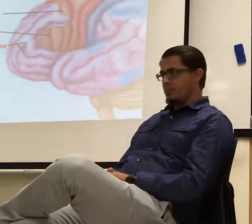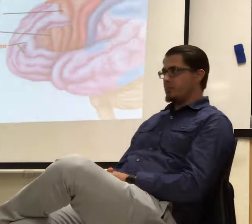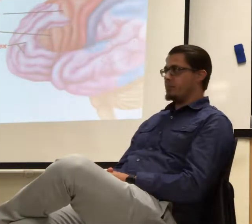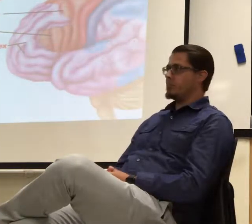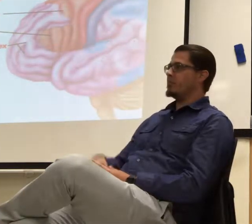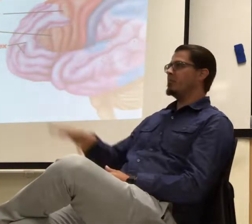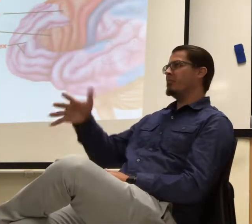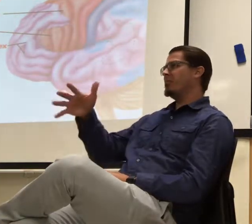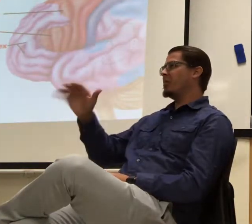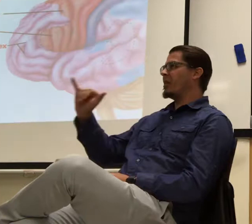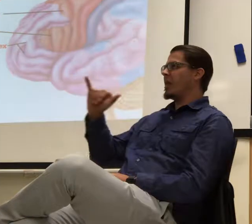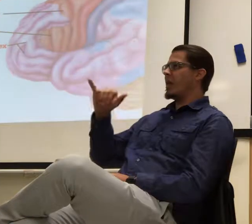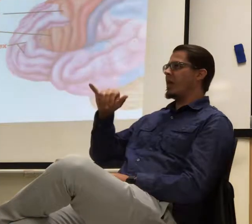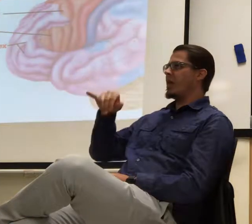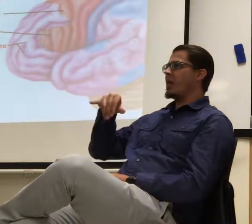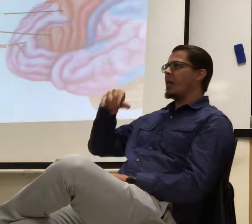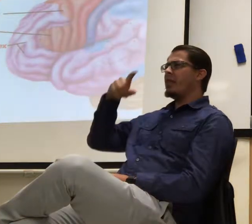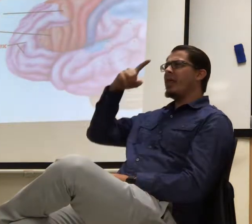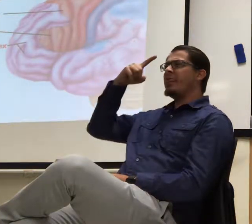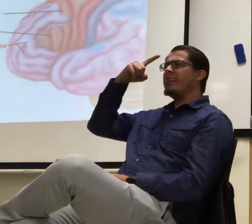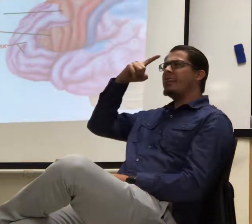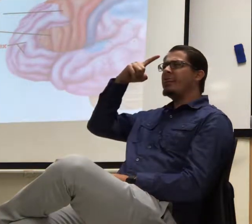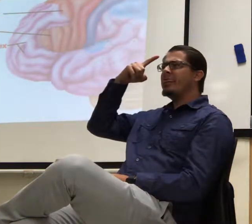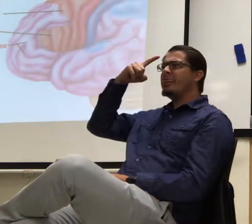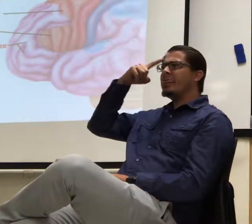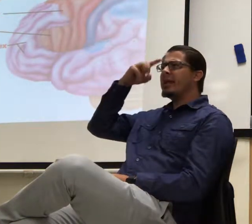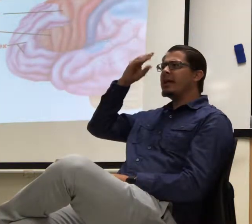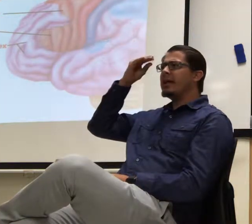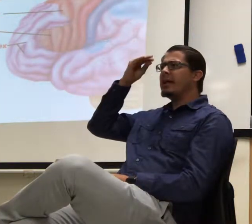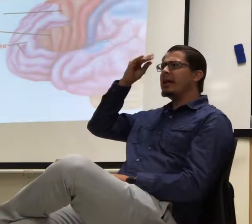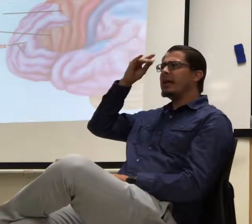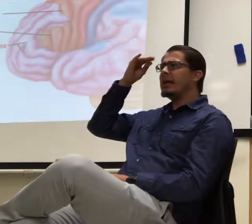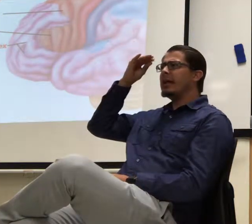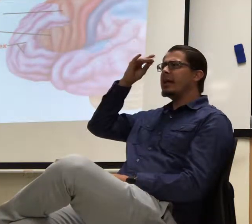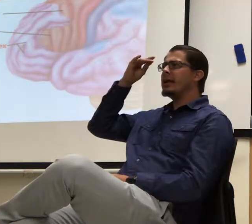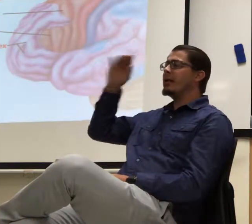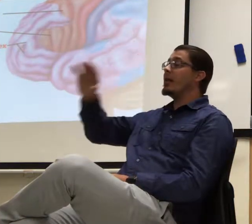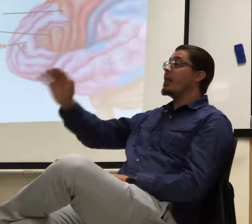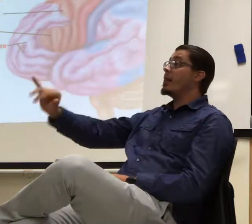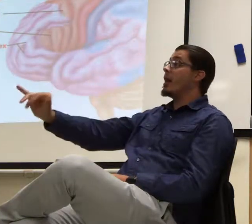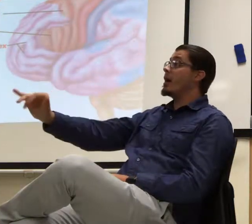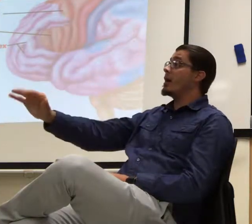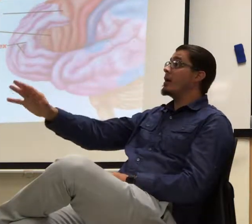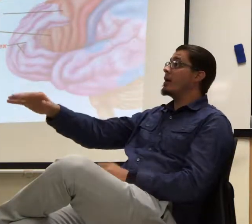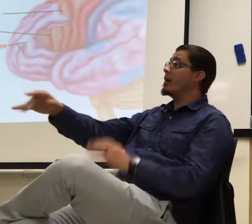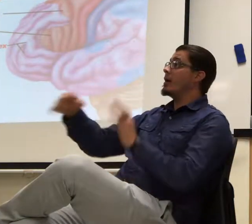Kind of like the thinking that has to go through, the examples are given, like, for example, typing.